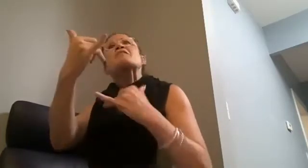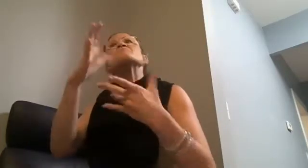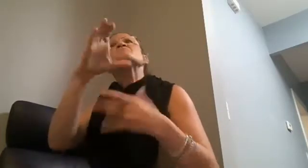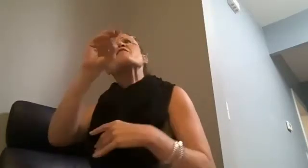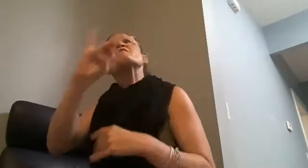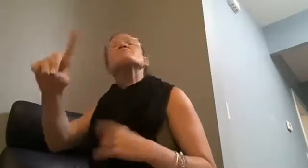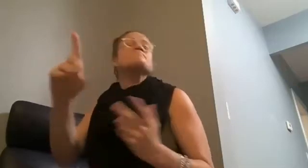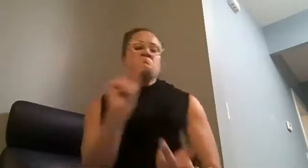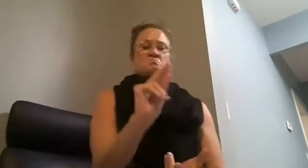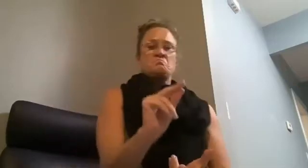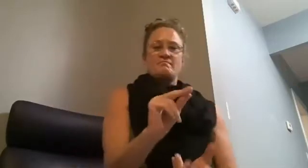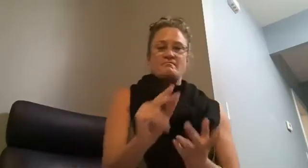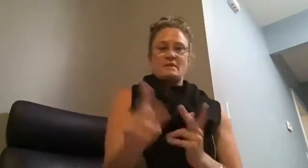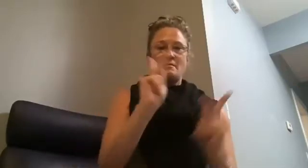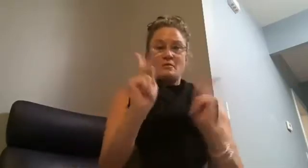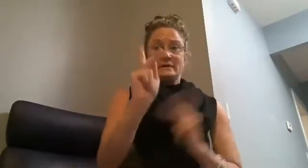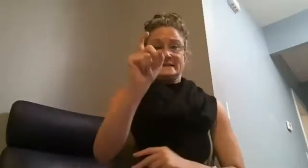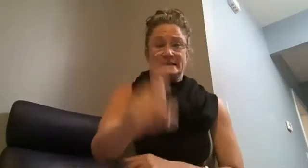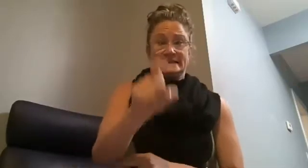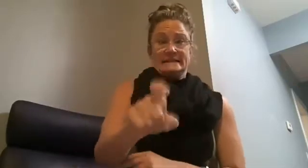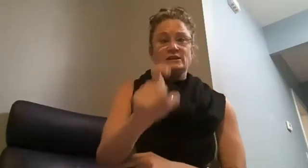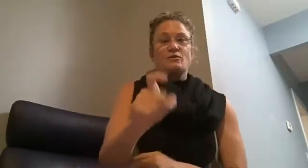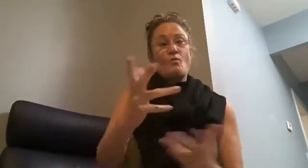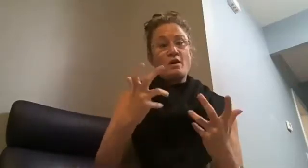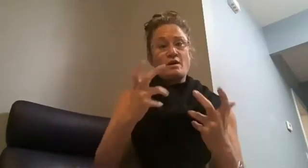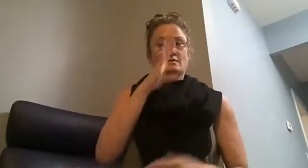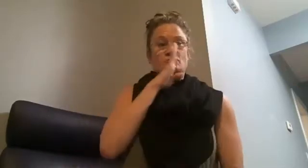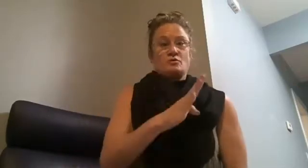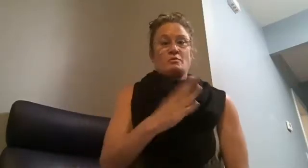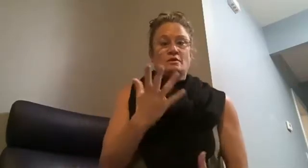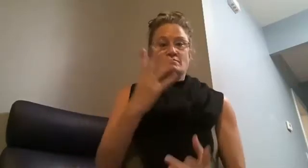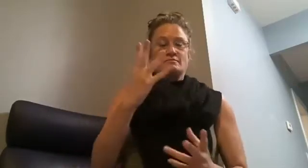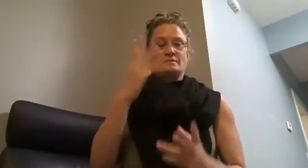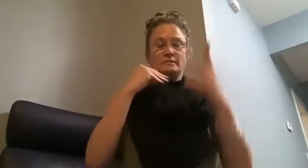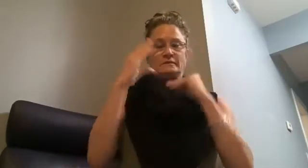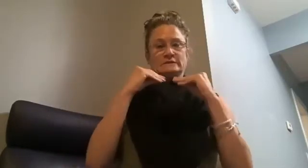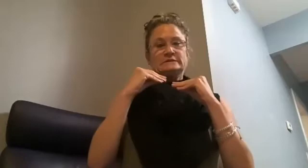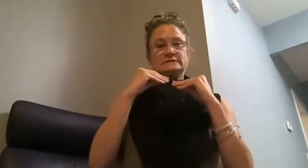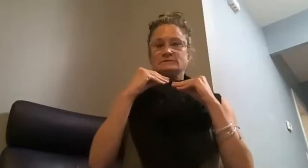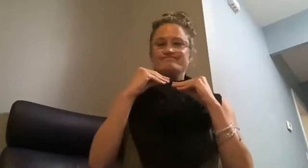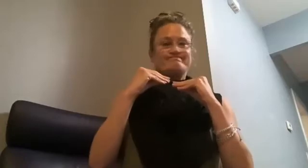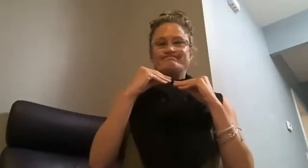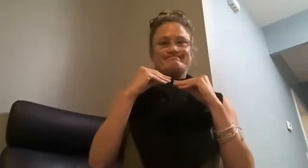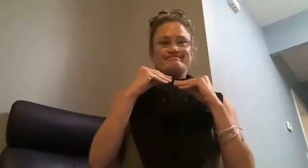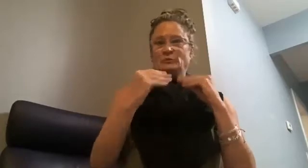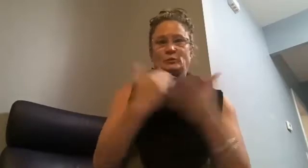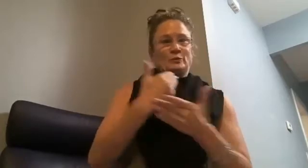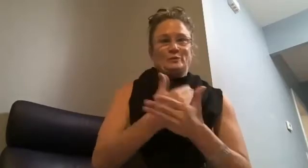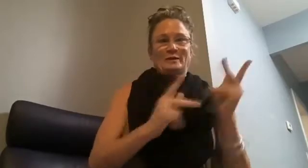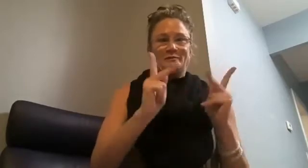people are finding that they need to get sober. My experience of been in meetings is that there's definitely not a shortage of newcomers. The other thing that's